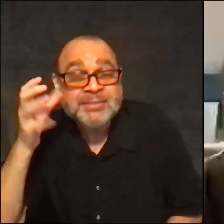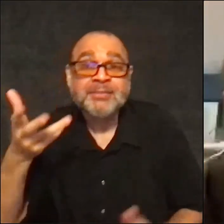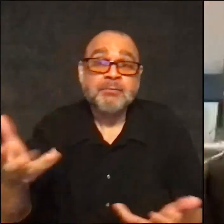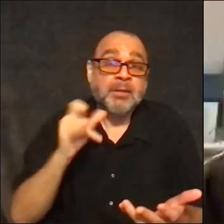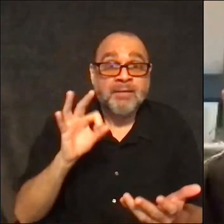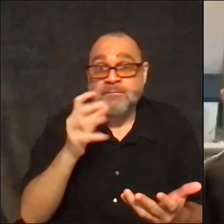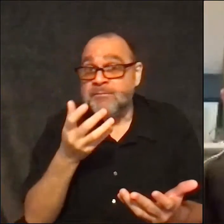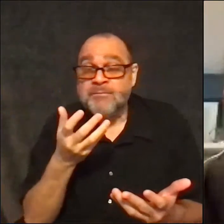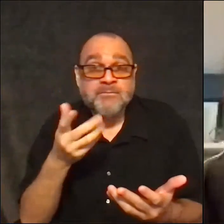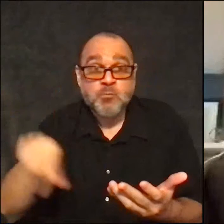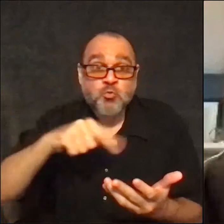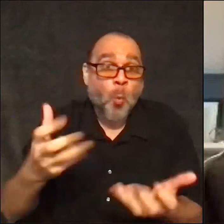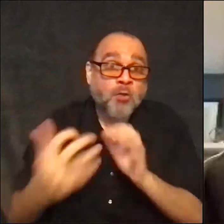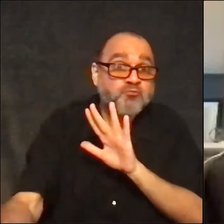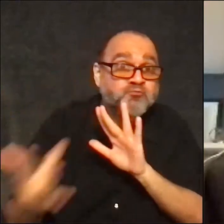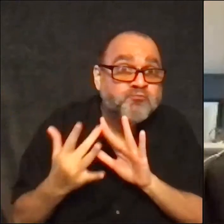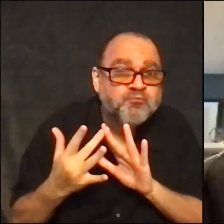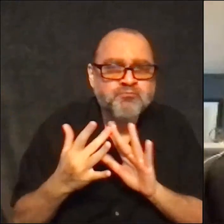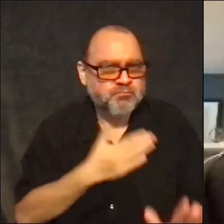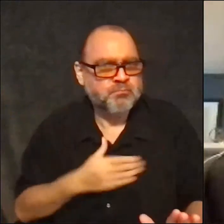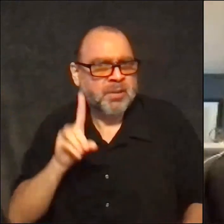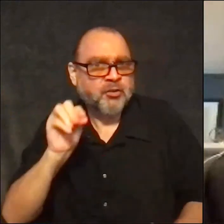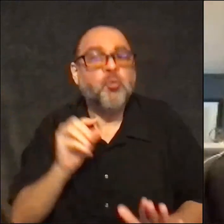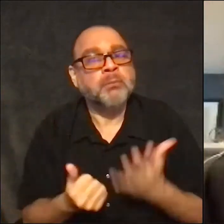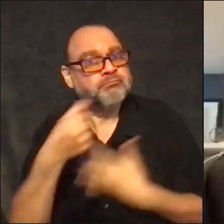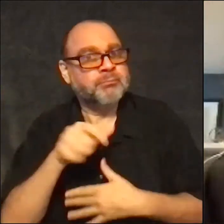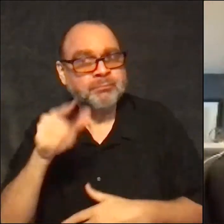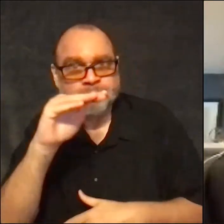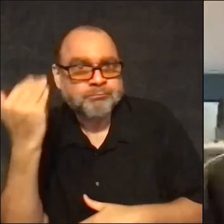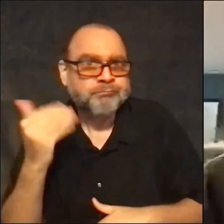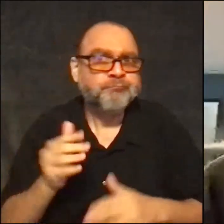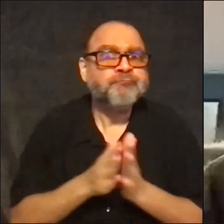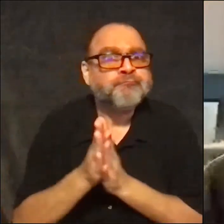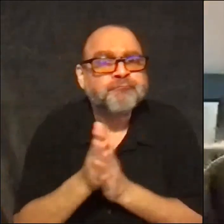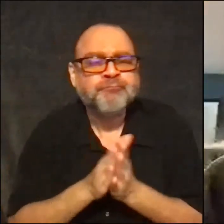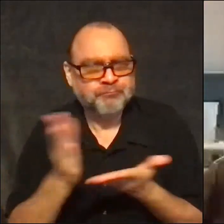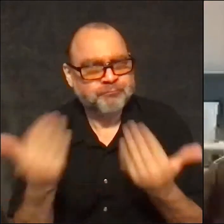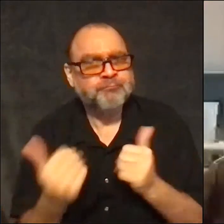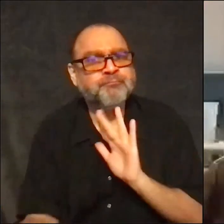and grow. And I hope that you will find a way into your integrity